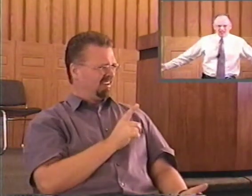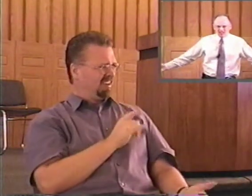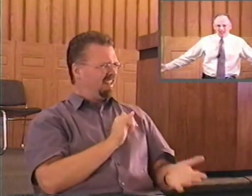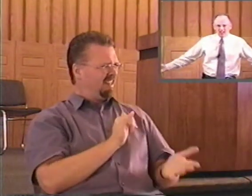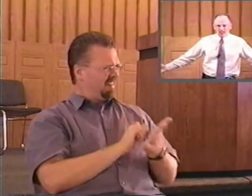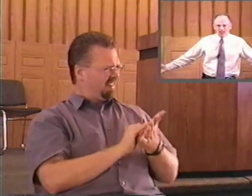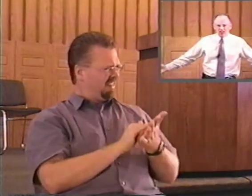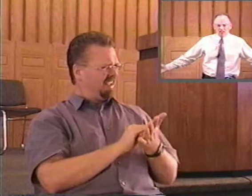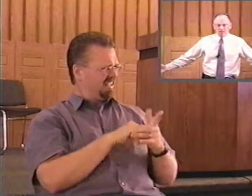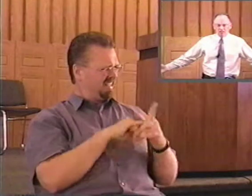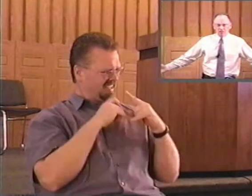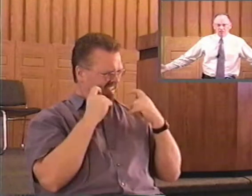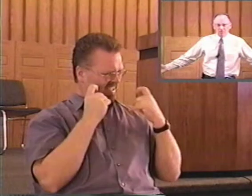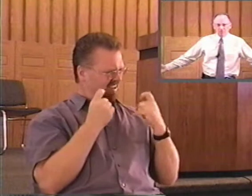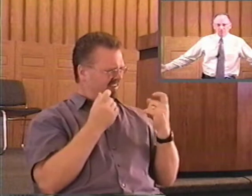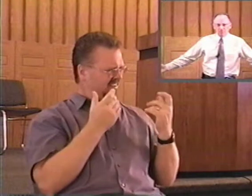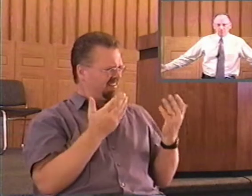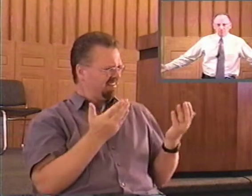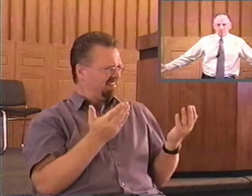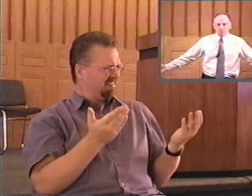isn't that sin?